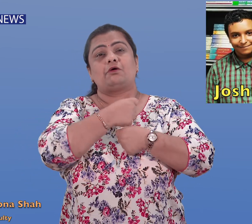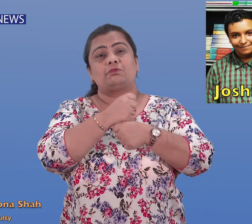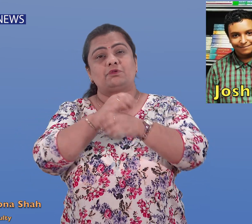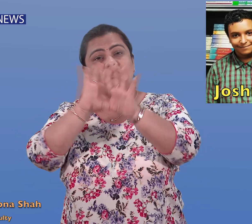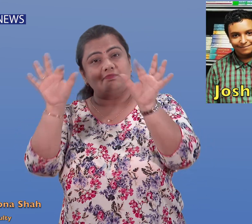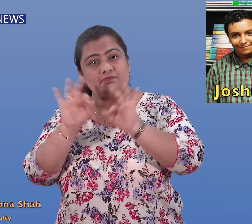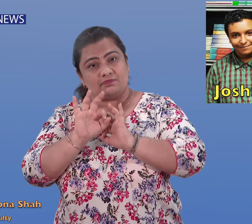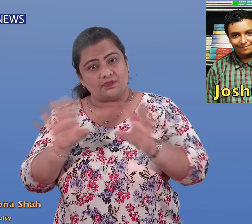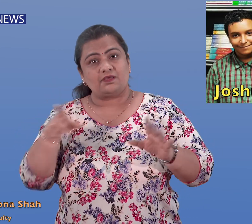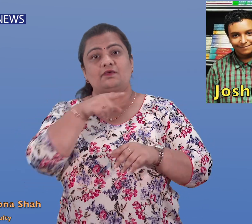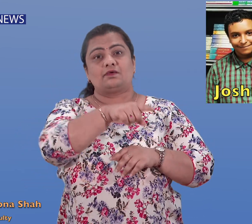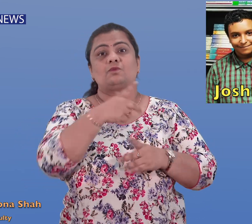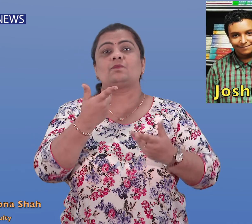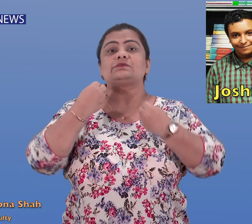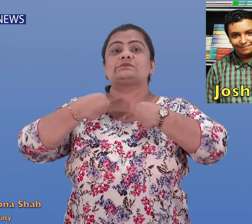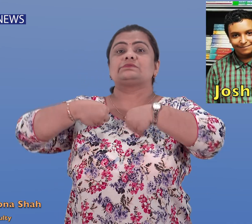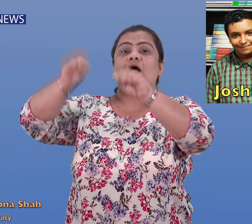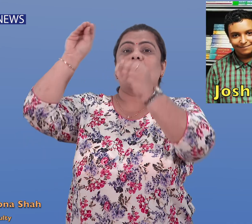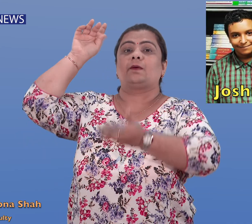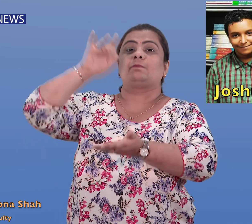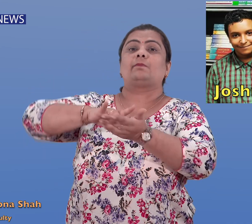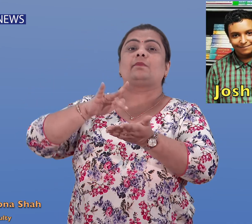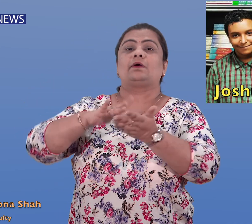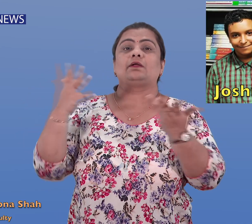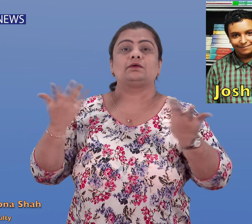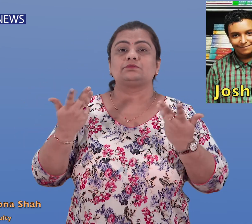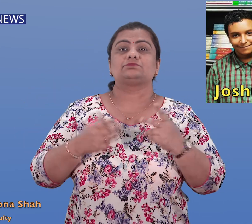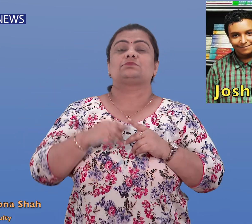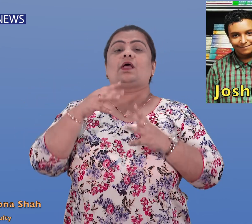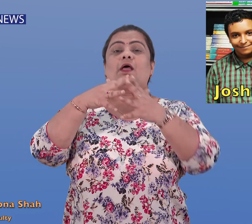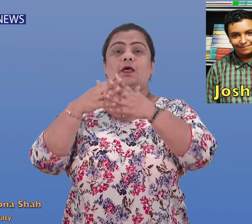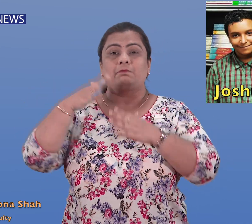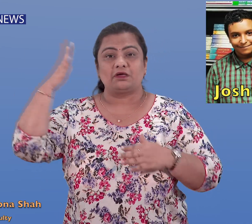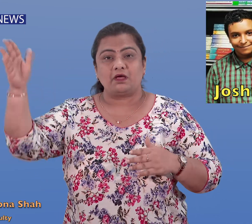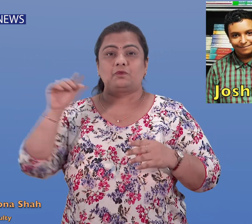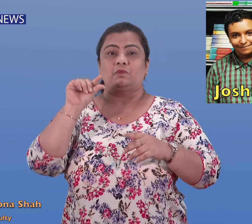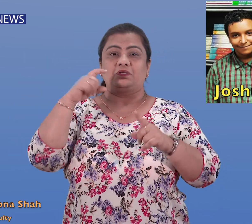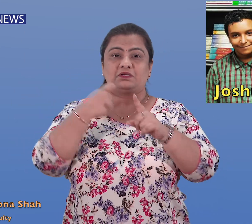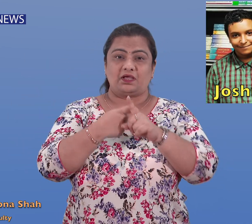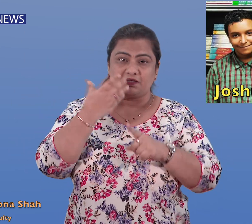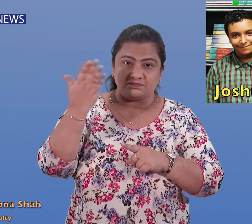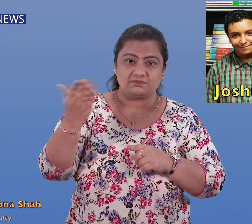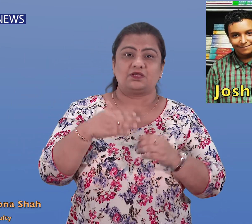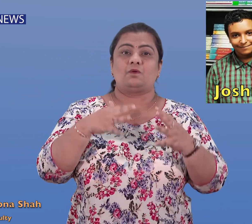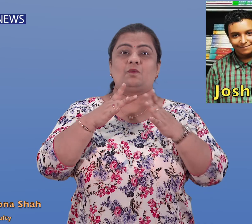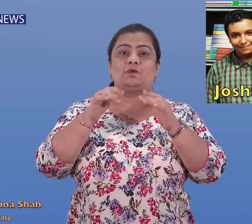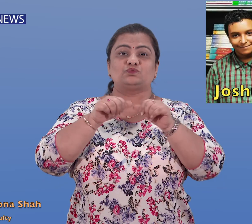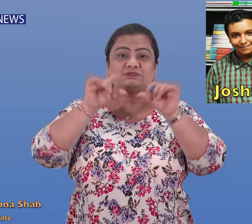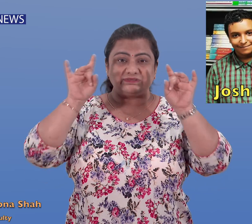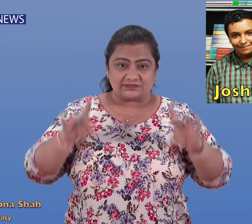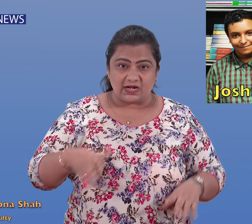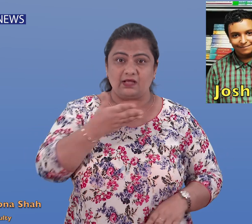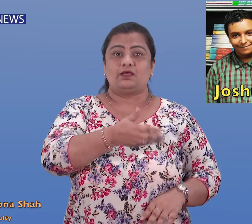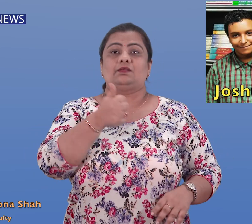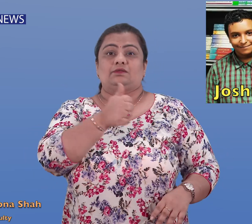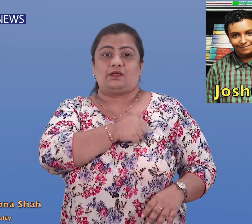have a best-selling novel to his credit. He's a native of Kottayam and now resides at Pune with his parents. Joshua